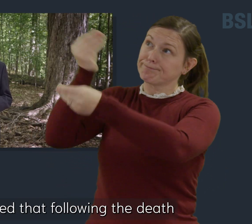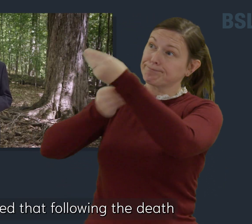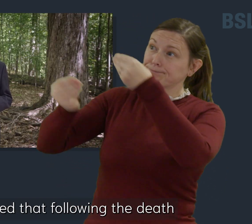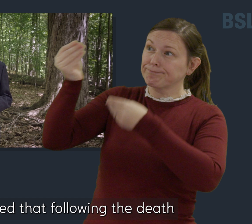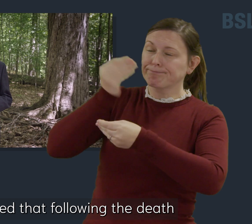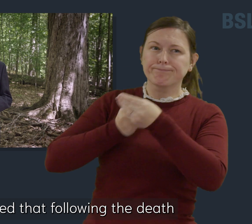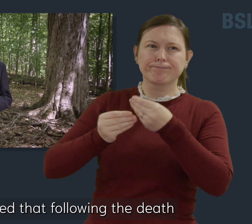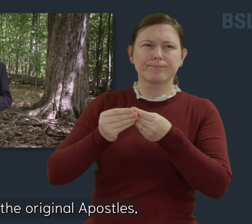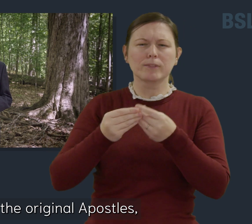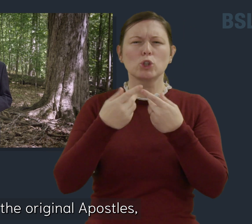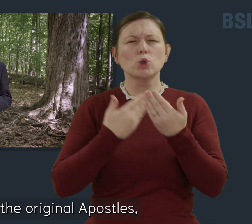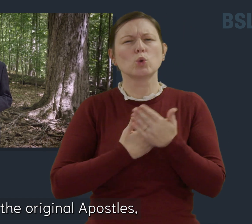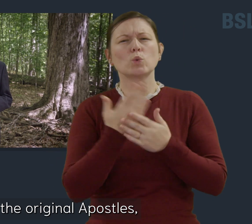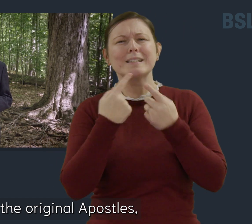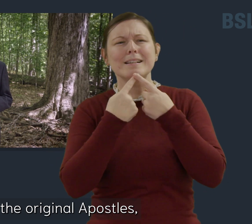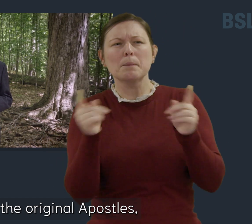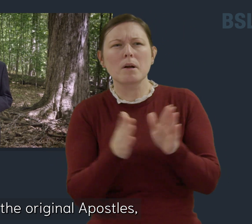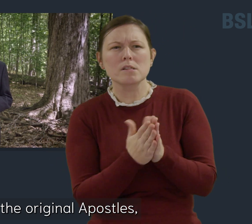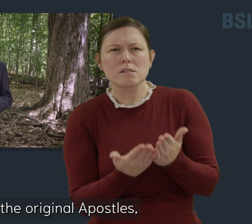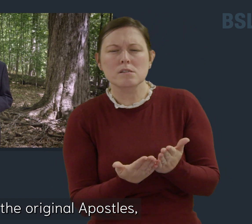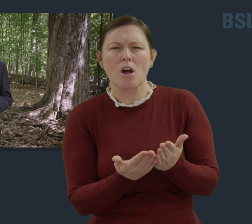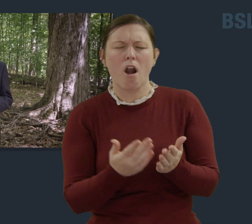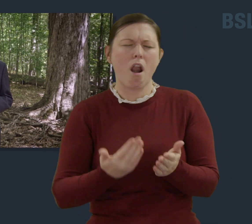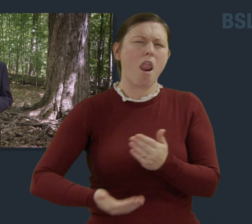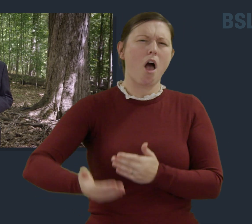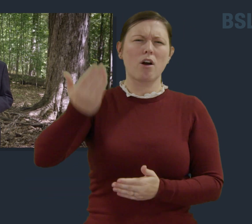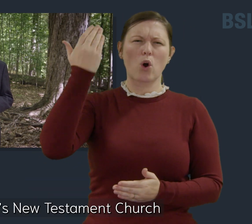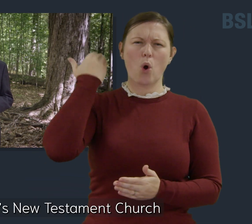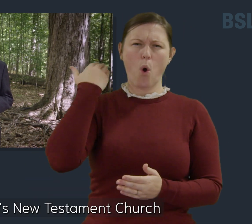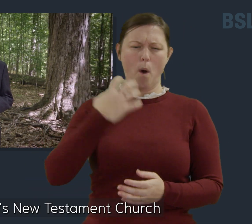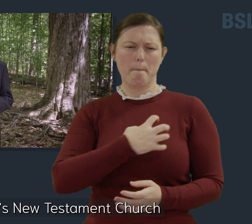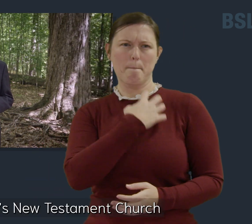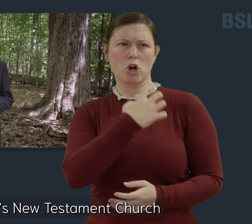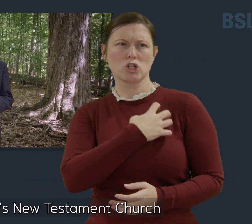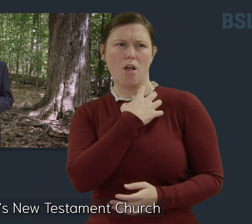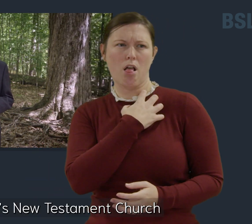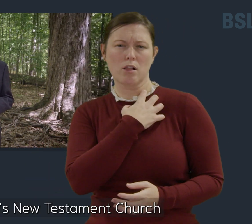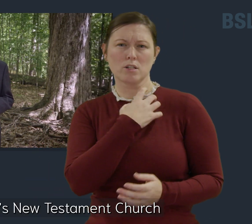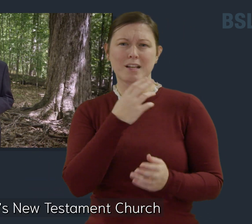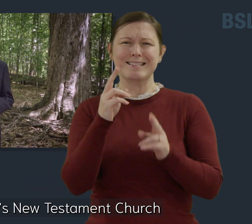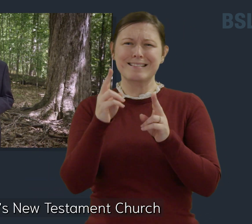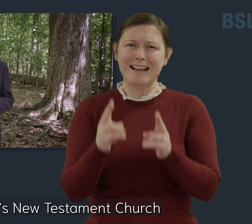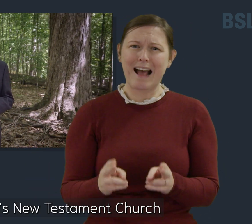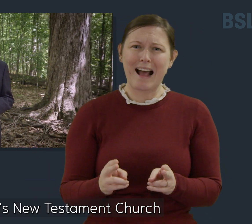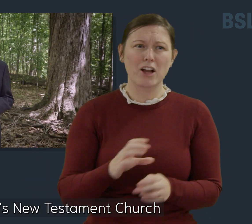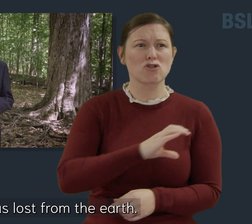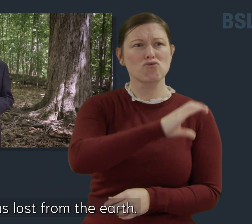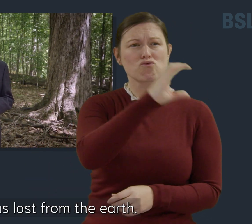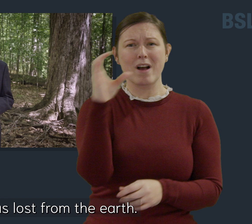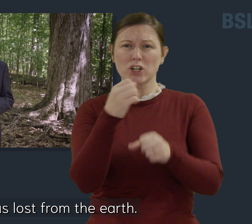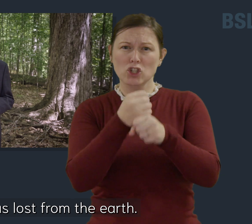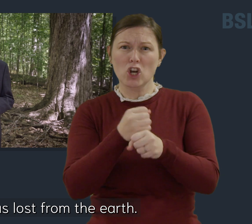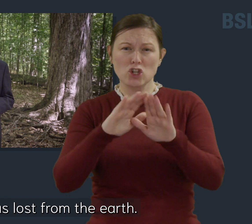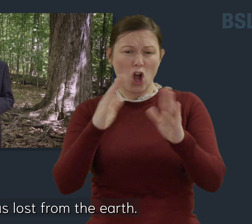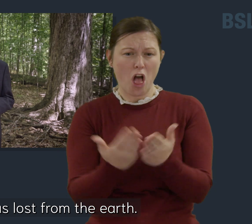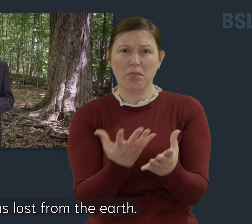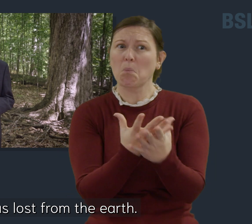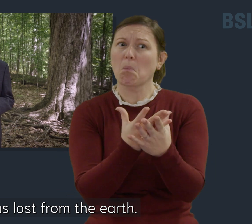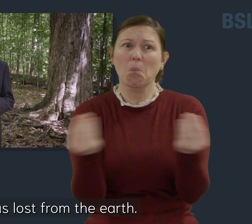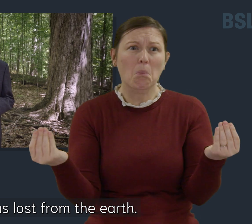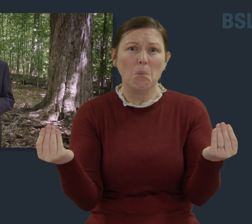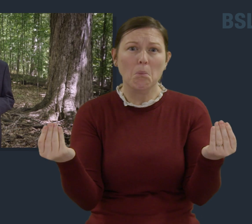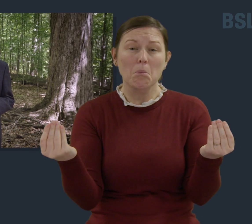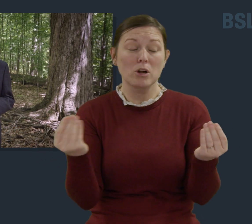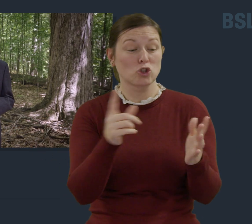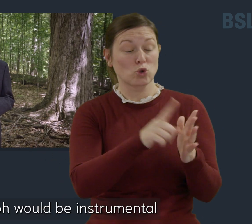learned that following the death of the original apostles, Christ New Testament church was lost from the